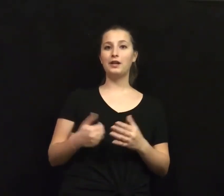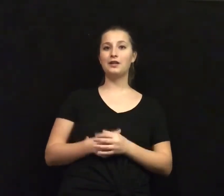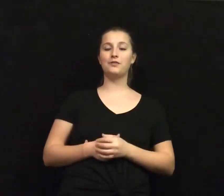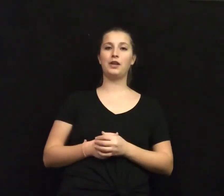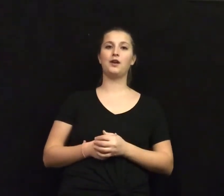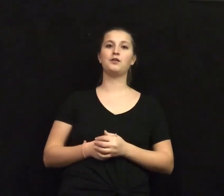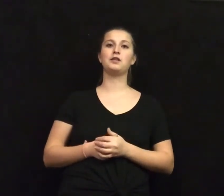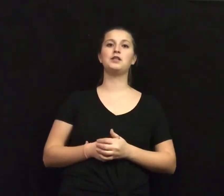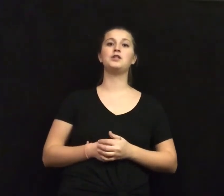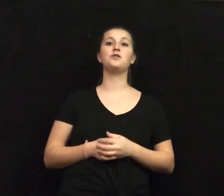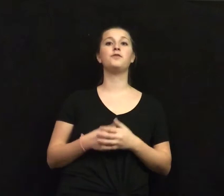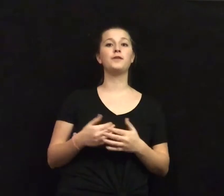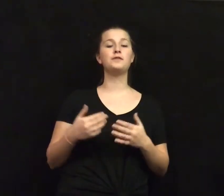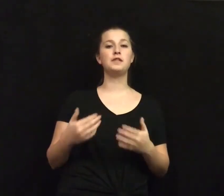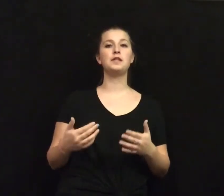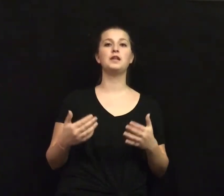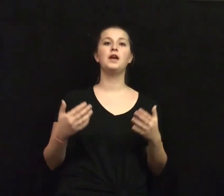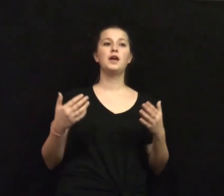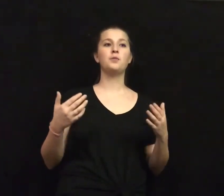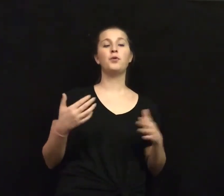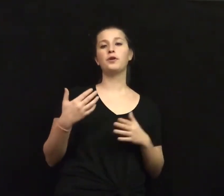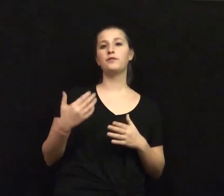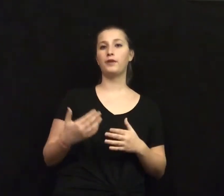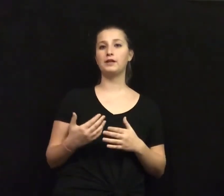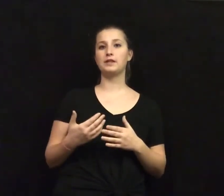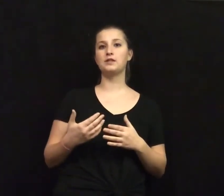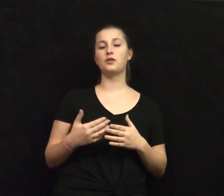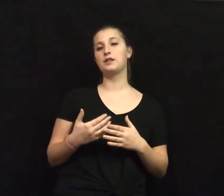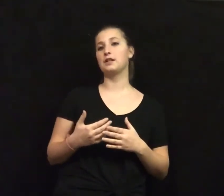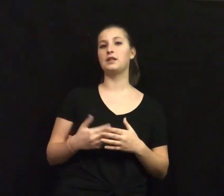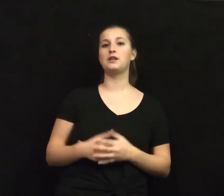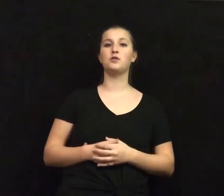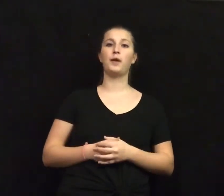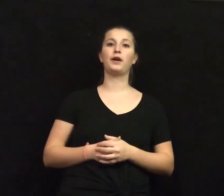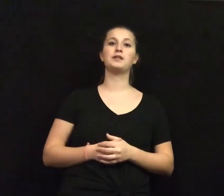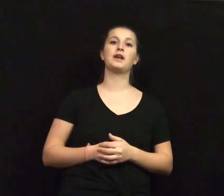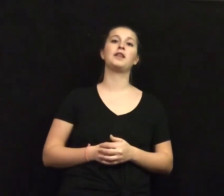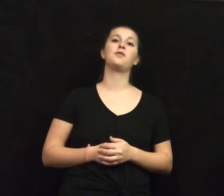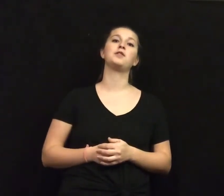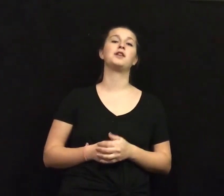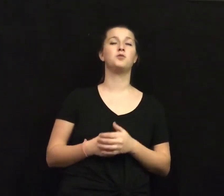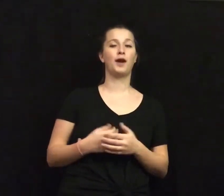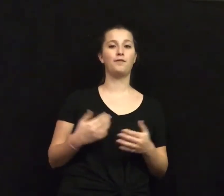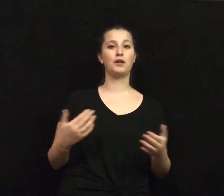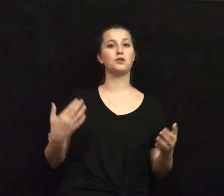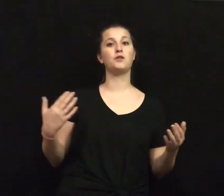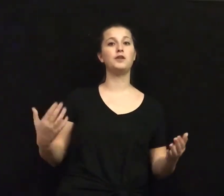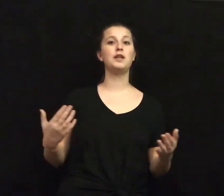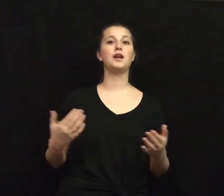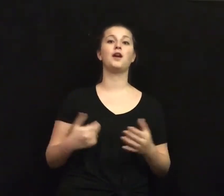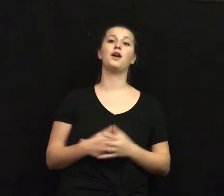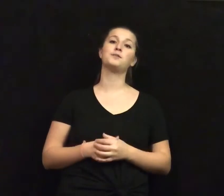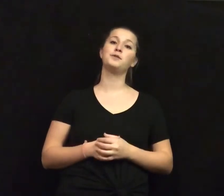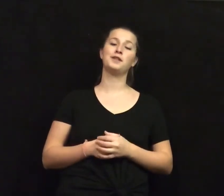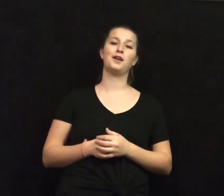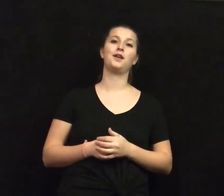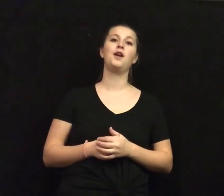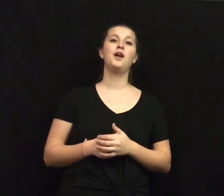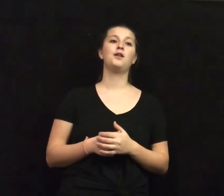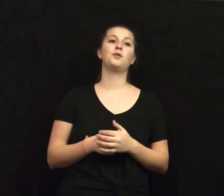this video to teach you 15 important phrases translated into American Sign Language that you might find yourself needing in a hospital setting in order